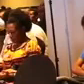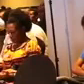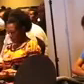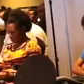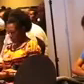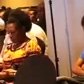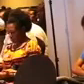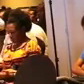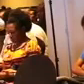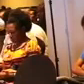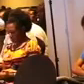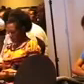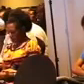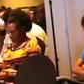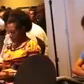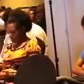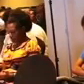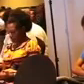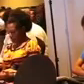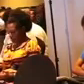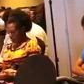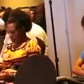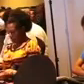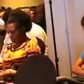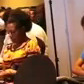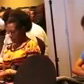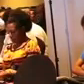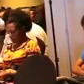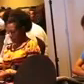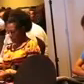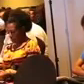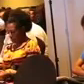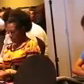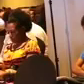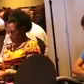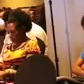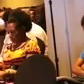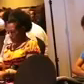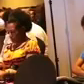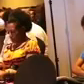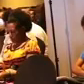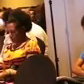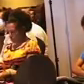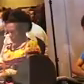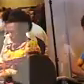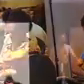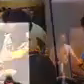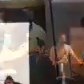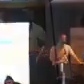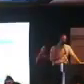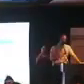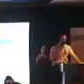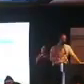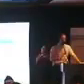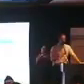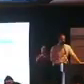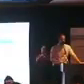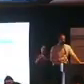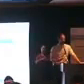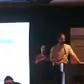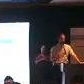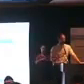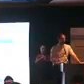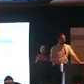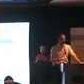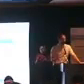it. Okay. At the moment, sometimes you may send your lodgements through the lodgement email. There are